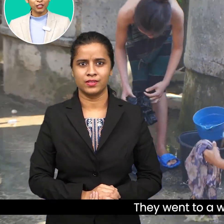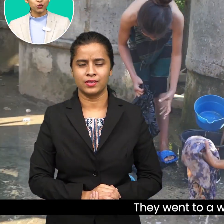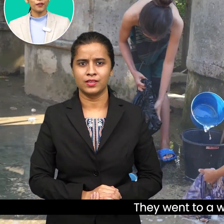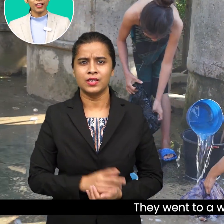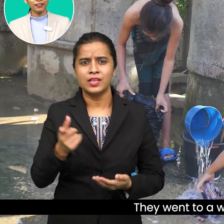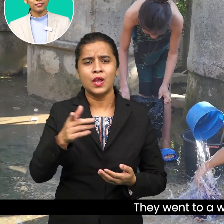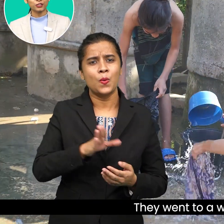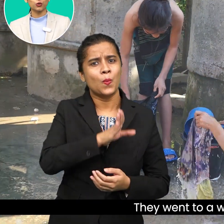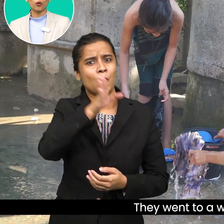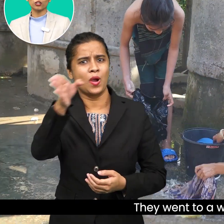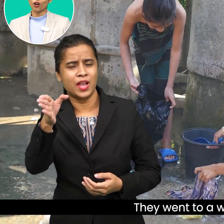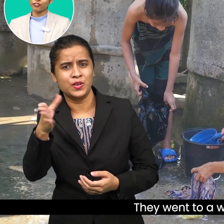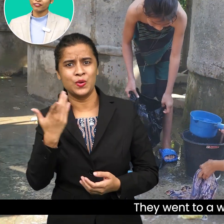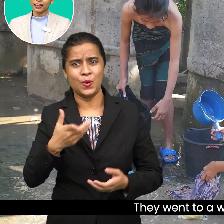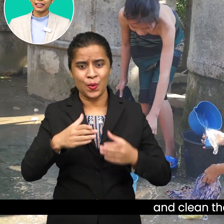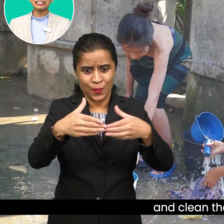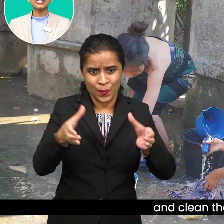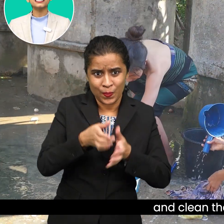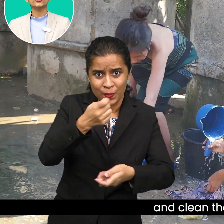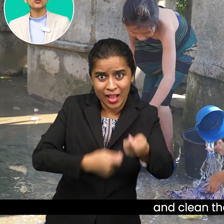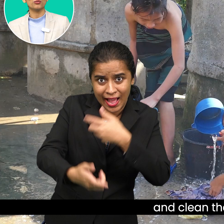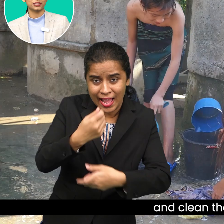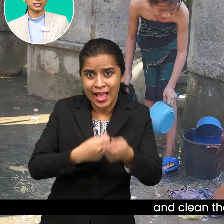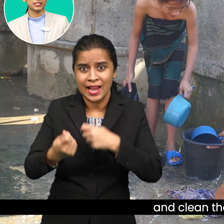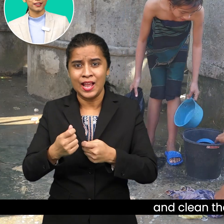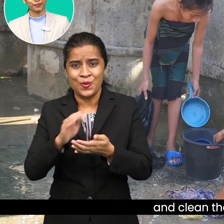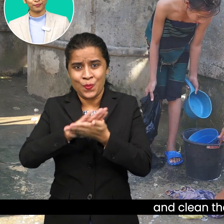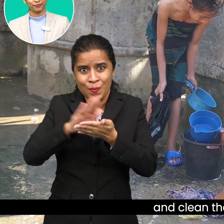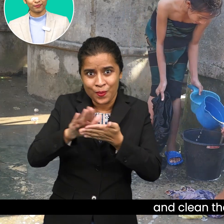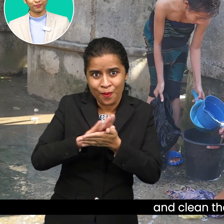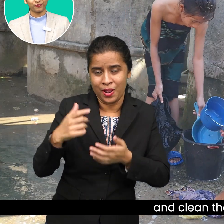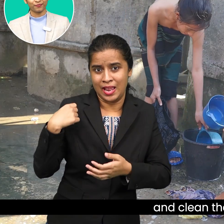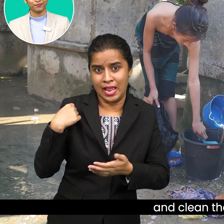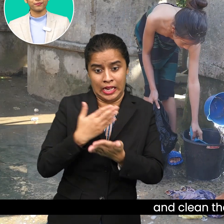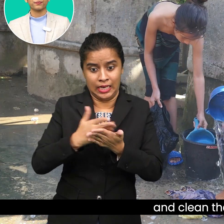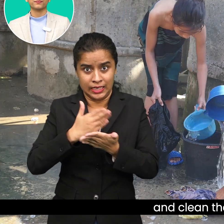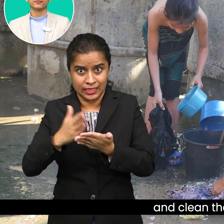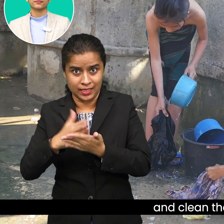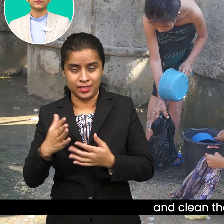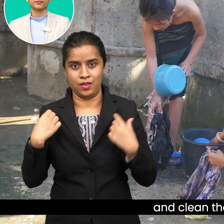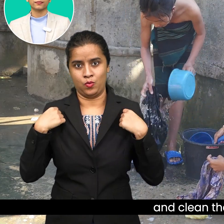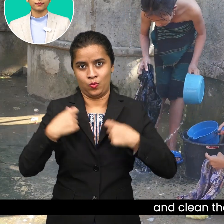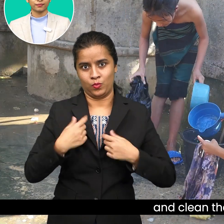They went to a well to wash off and clean their clothes.